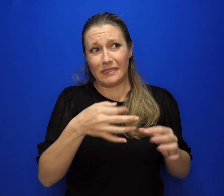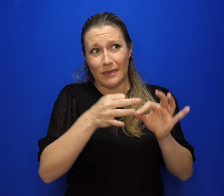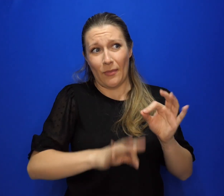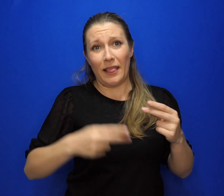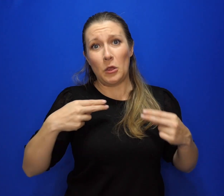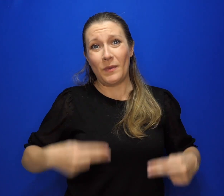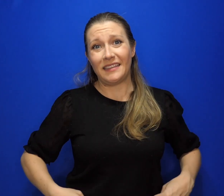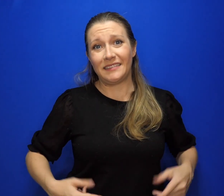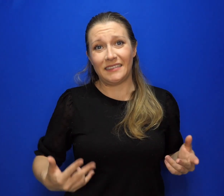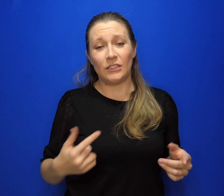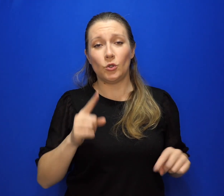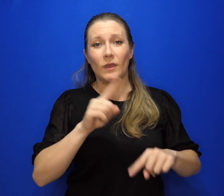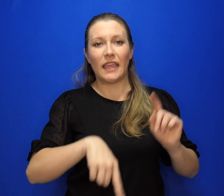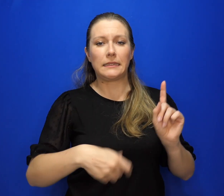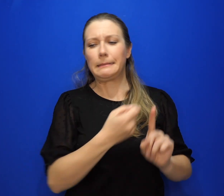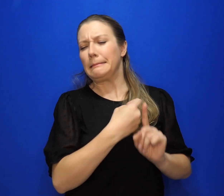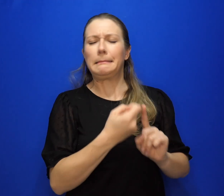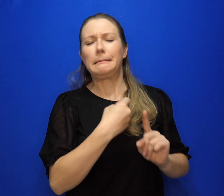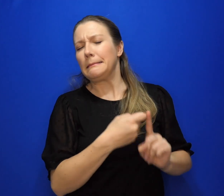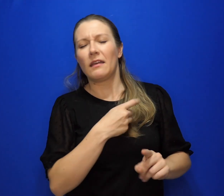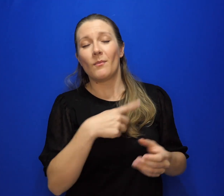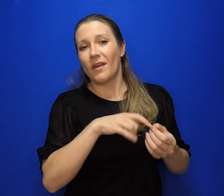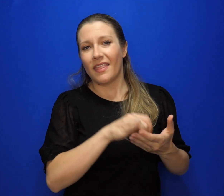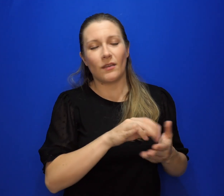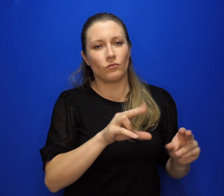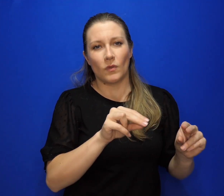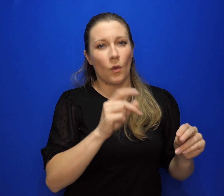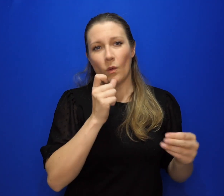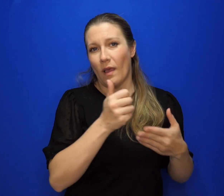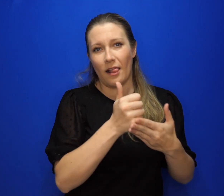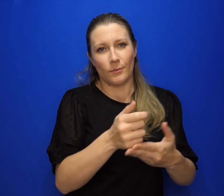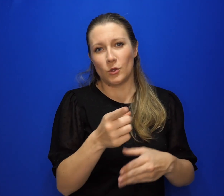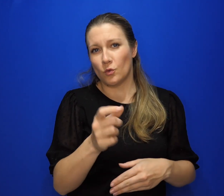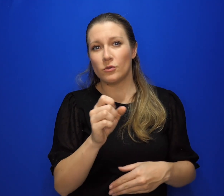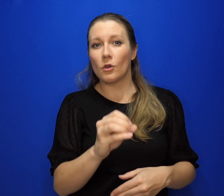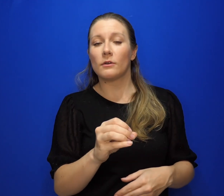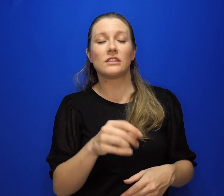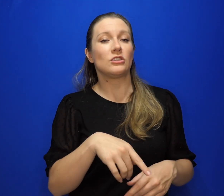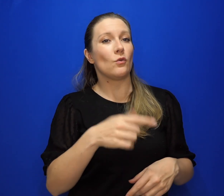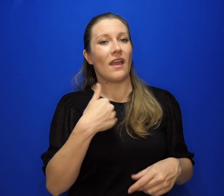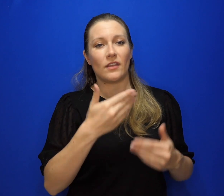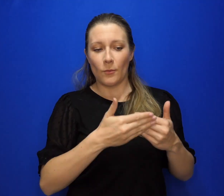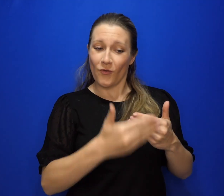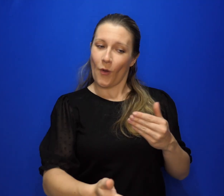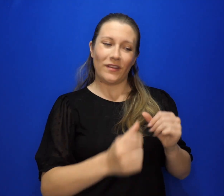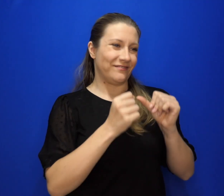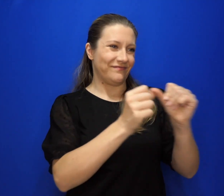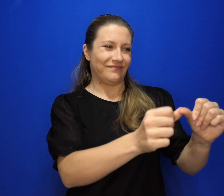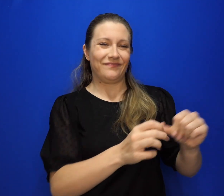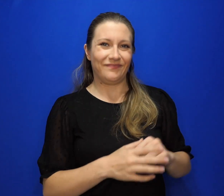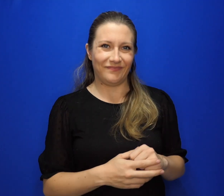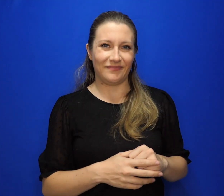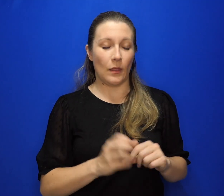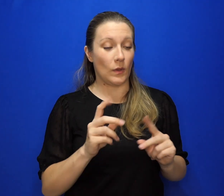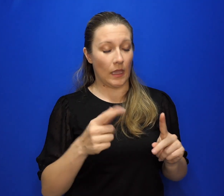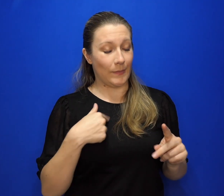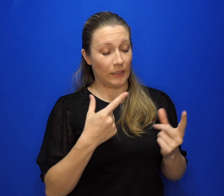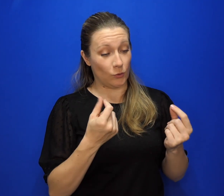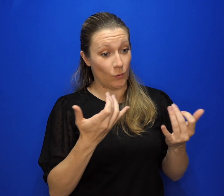about it in that moment is not going to be helpful. So you move forward. Yeah. All right. Okay, what do I have to do now? Yeah. Try to keep your head about you the